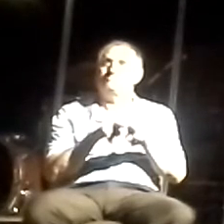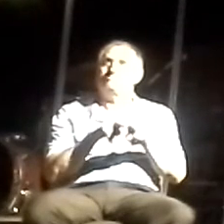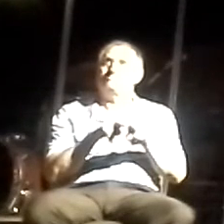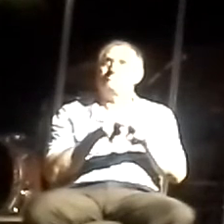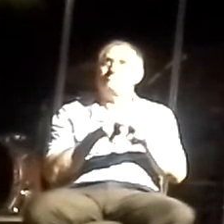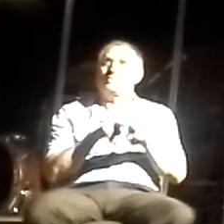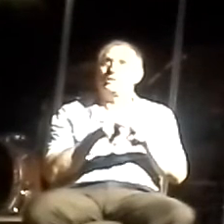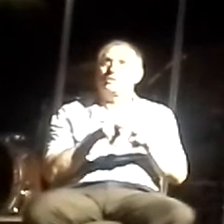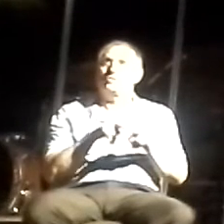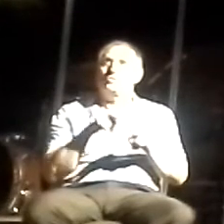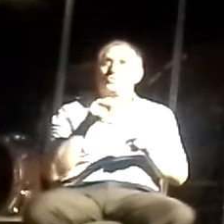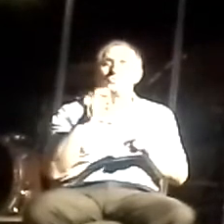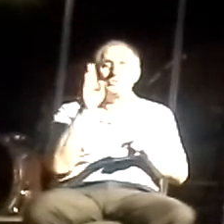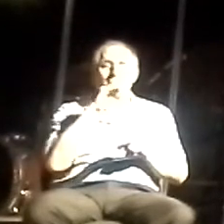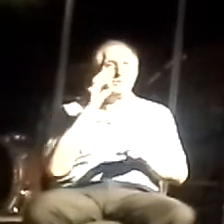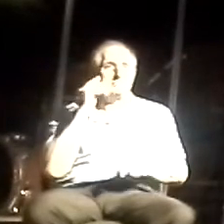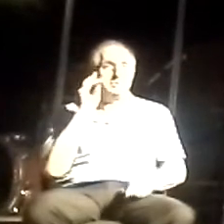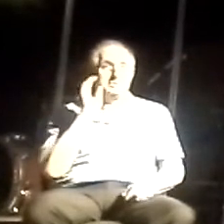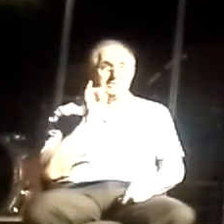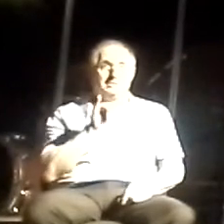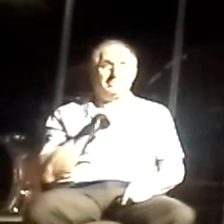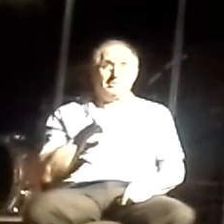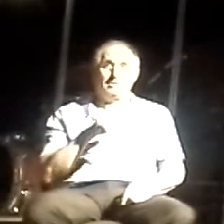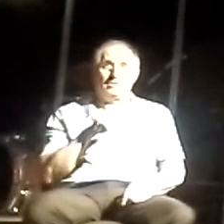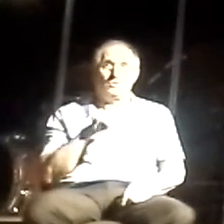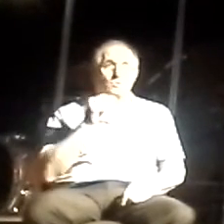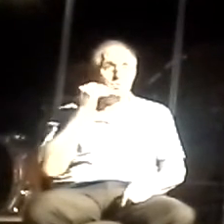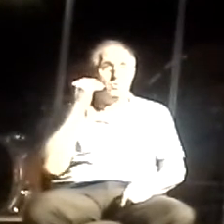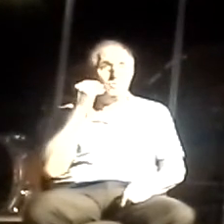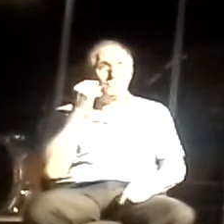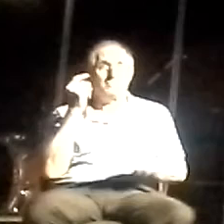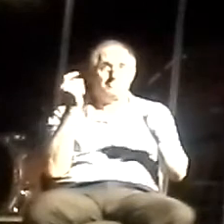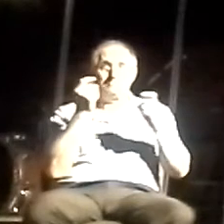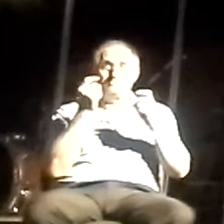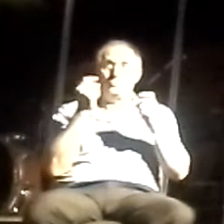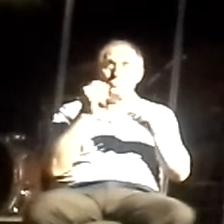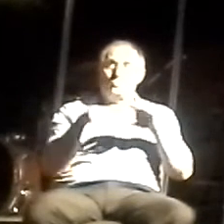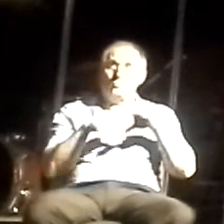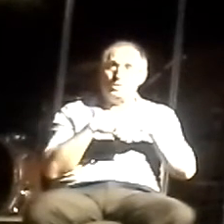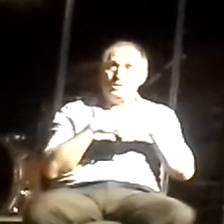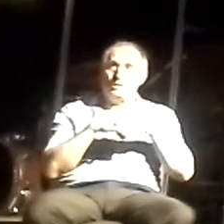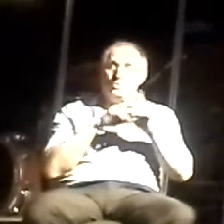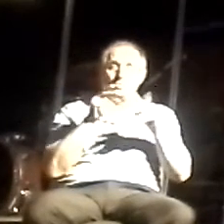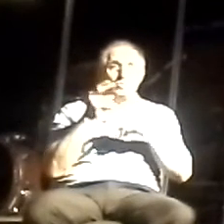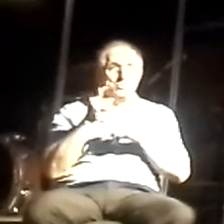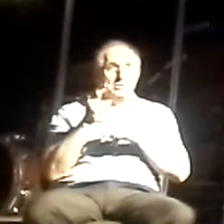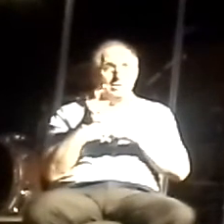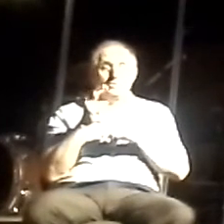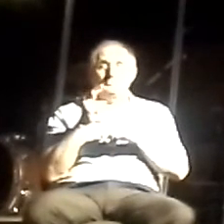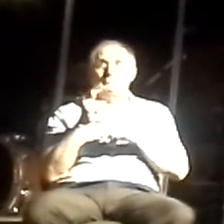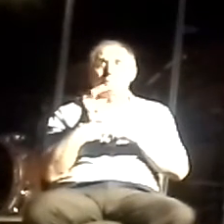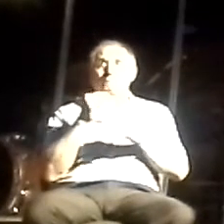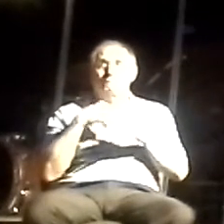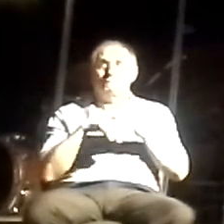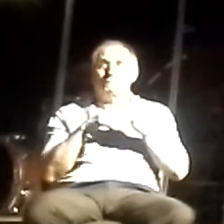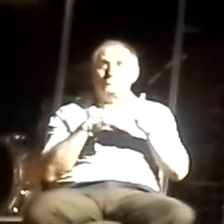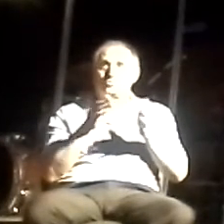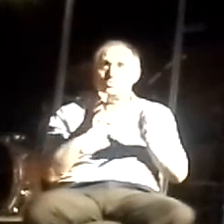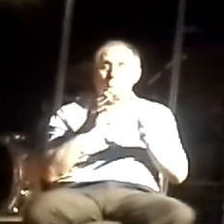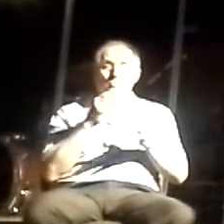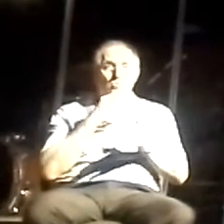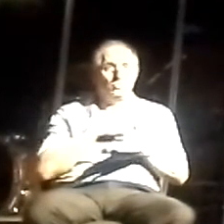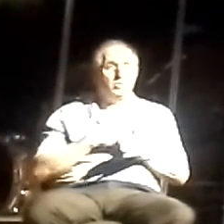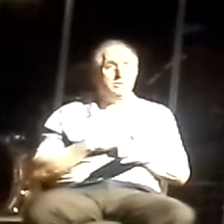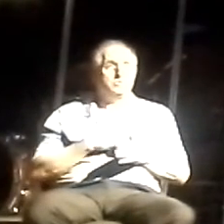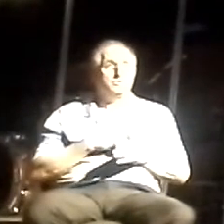You haven't faced that moment yet where you go home from the ceremony and you go to that hotel suite and you wish that